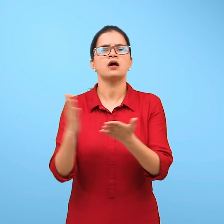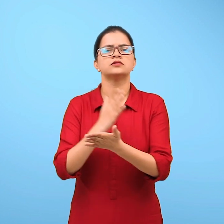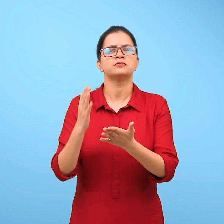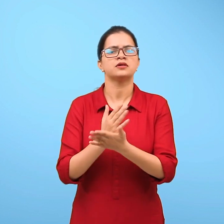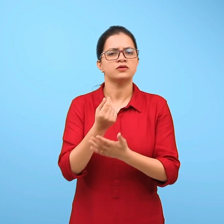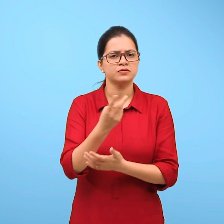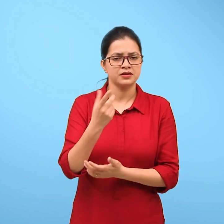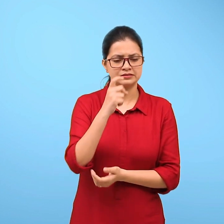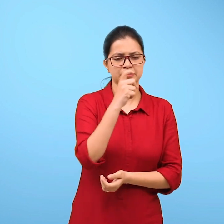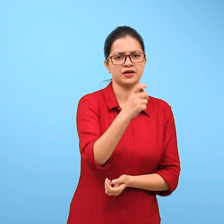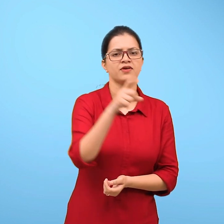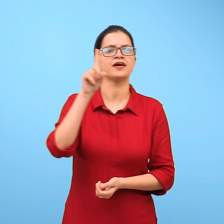Page number 71.